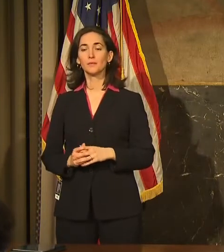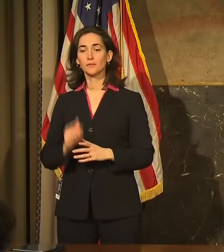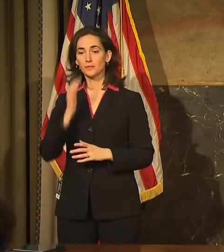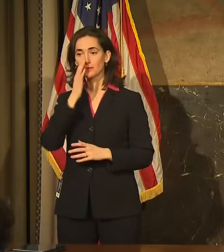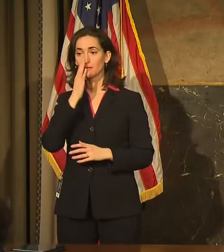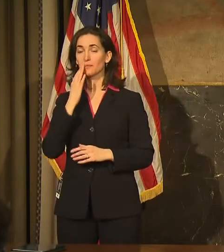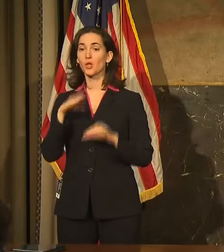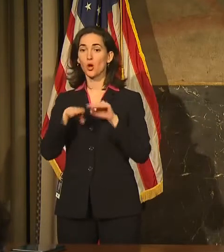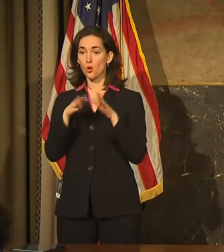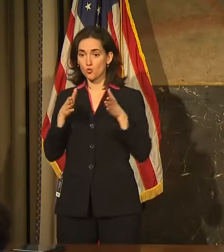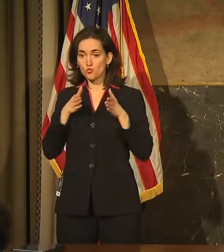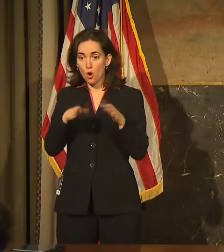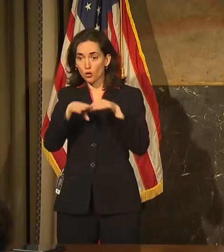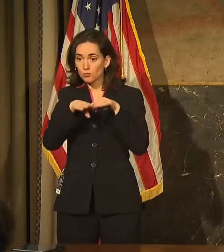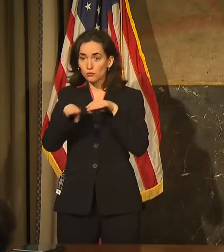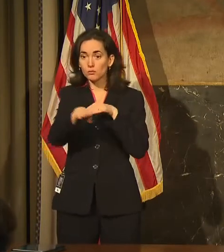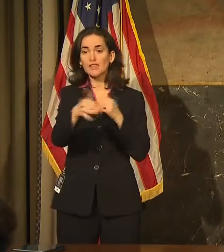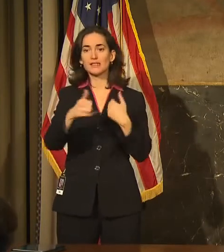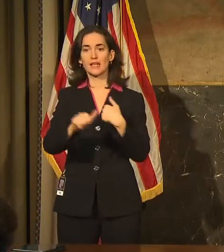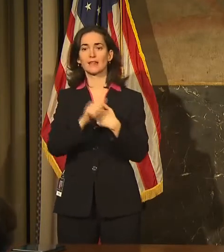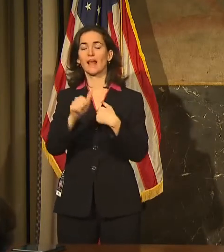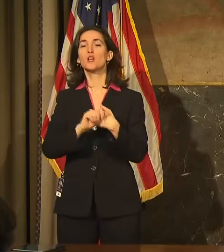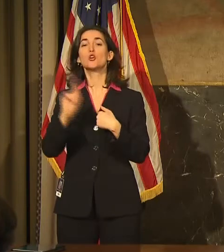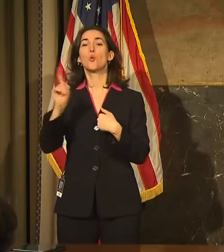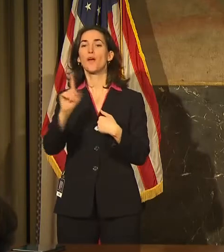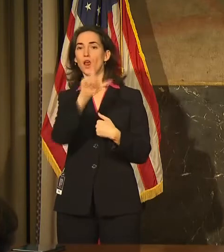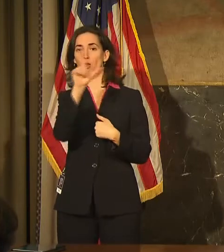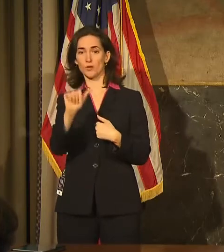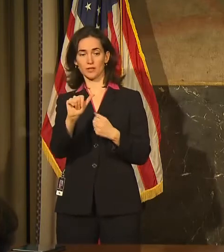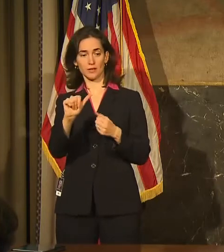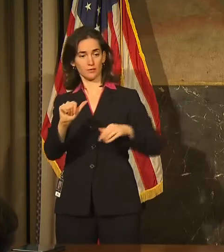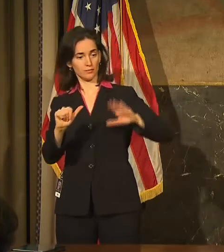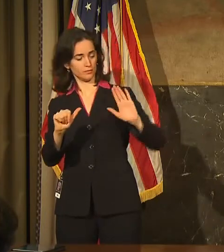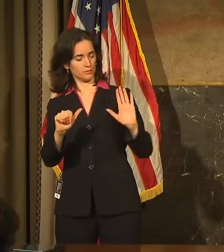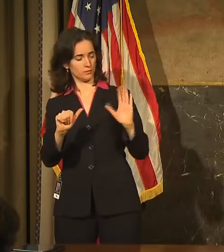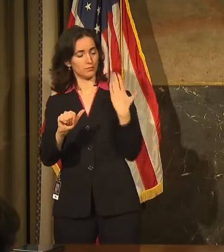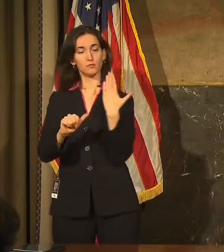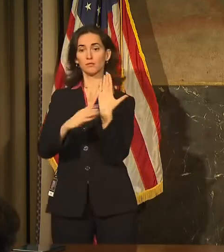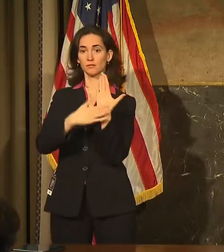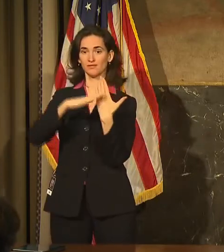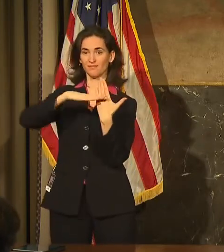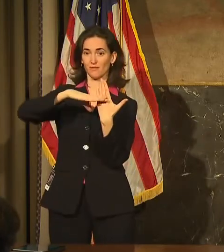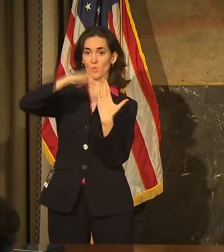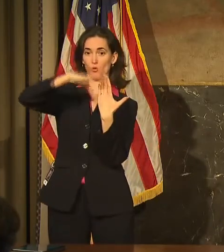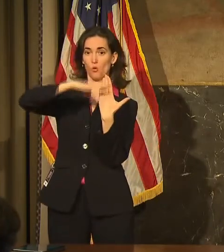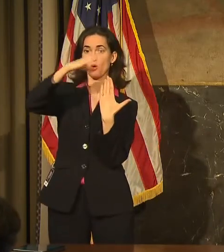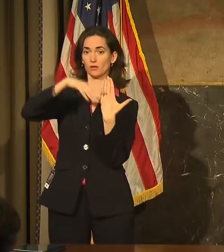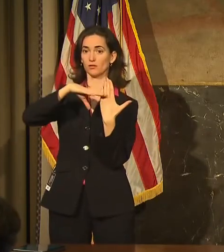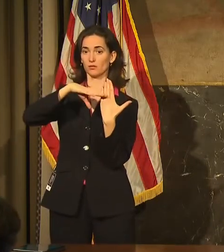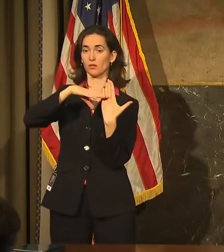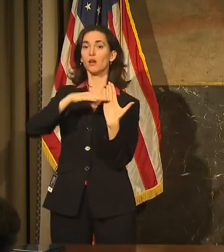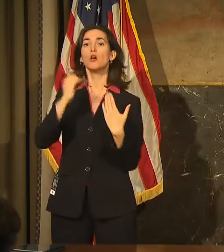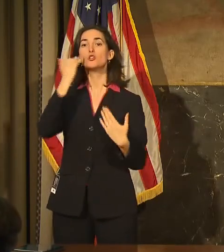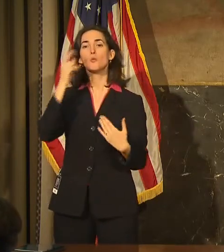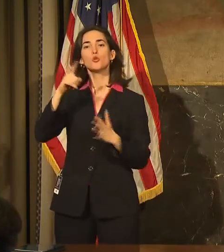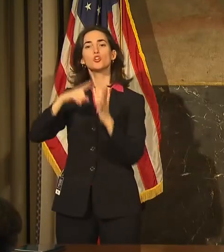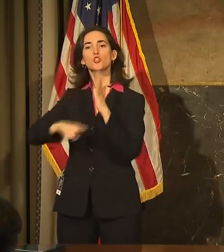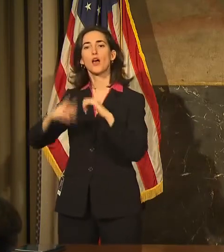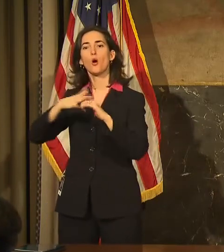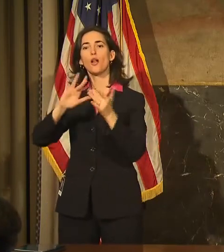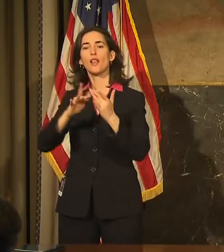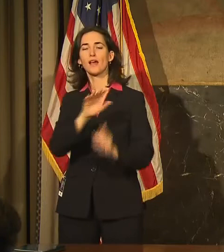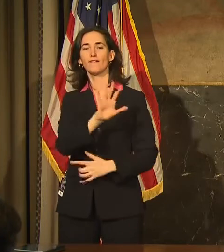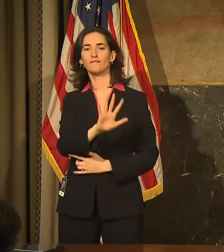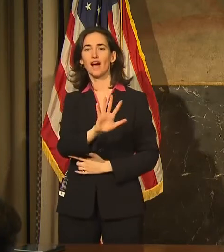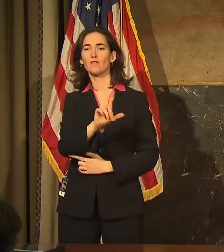roads remain very treacherous in central and north Louisiana. And so even if you go to 511la.org and